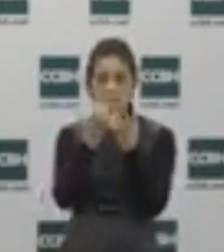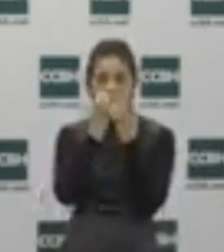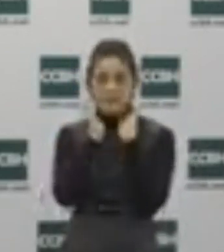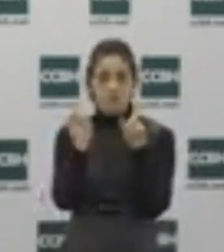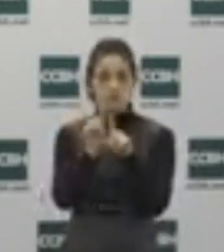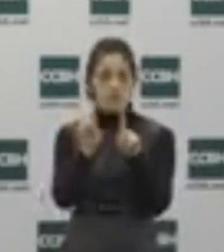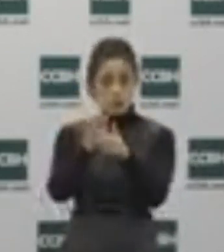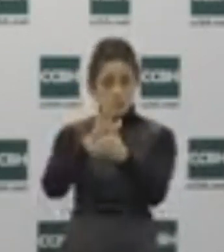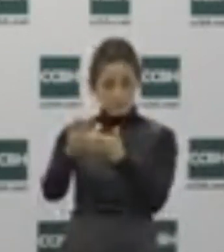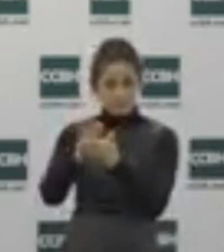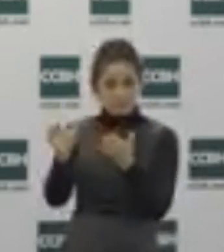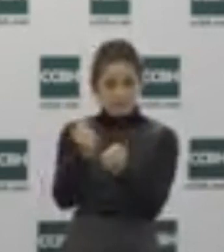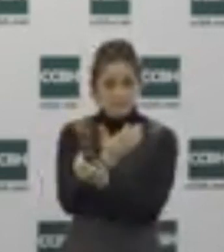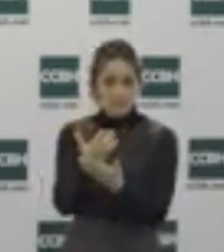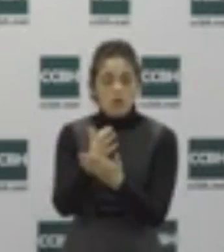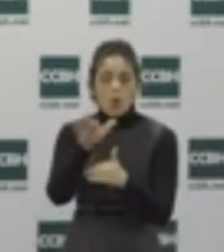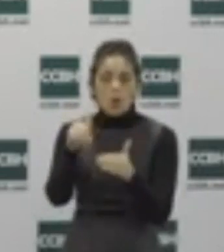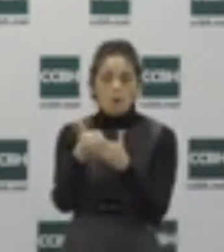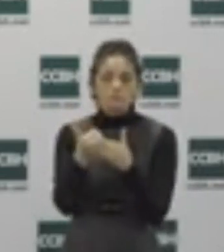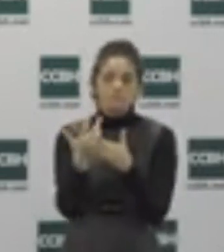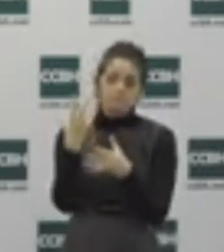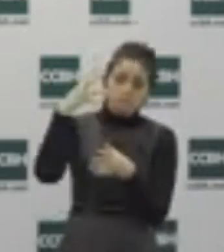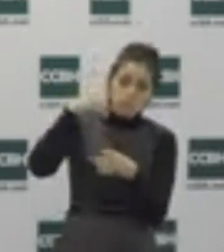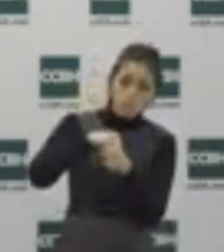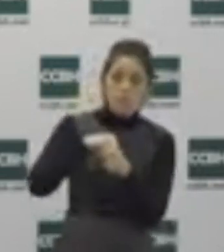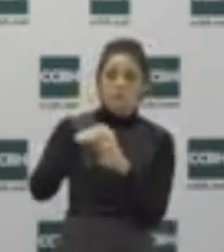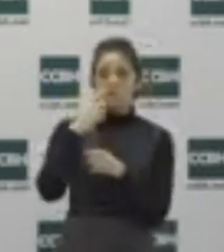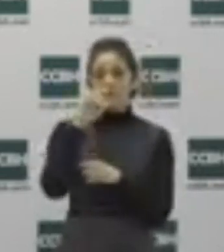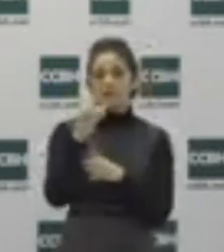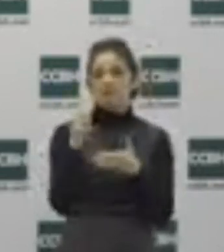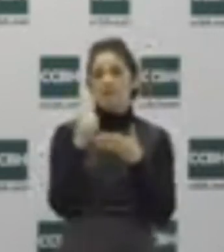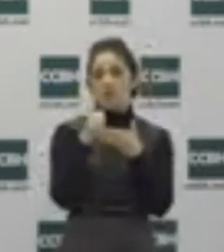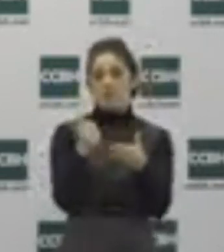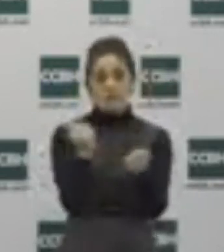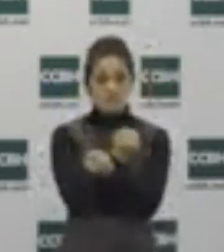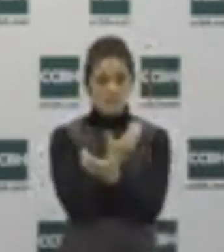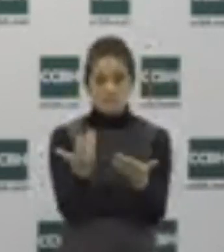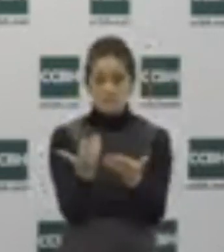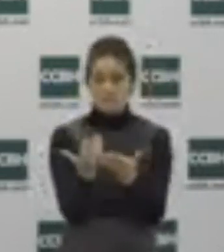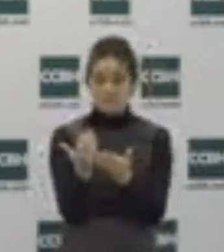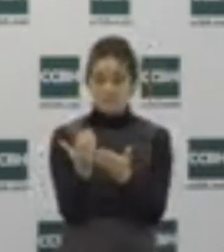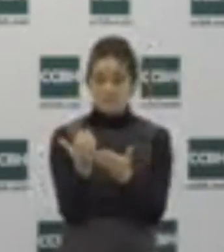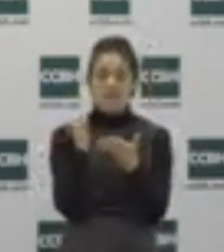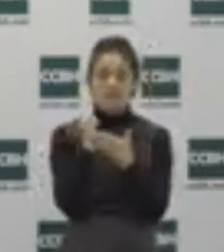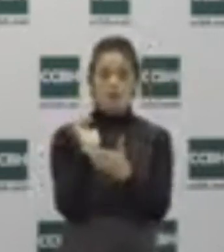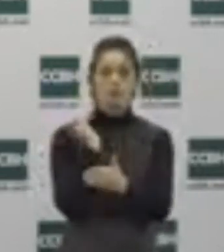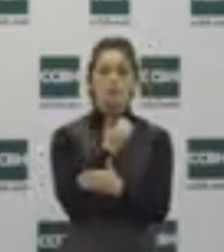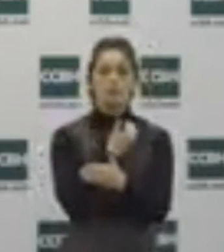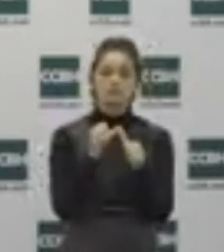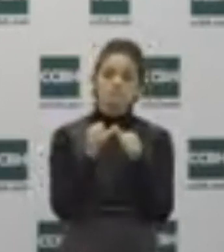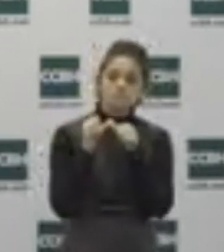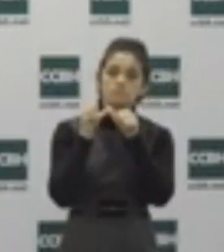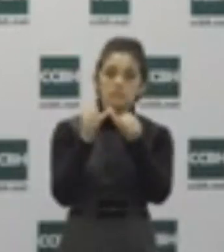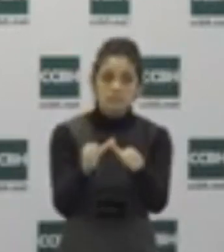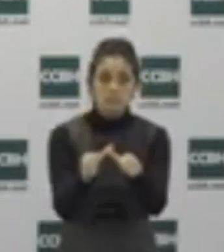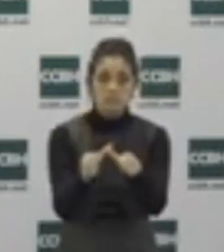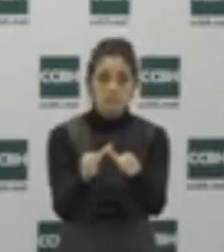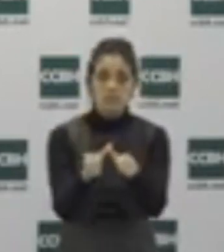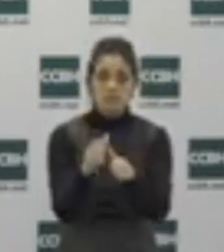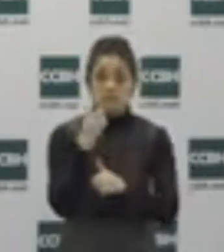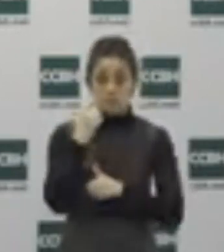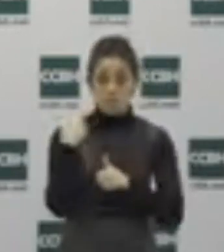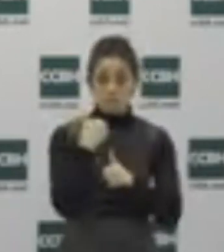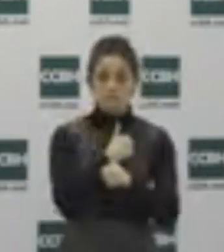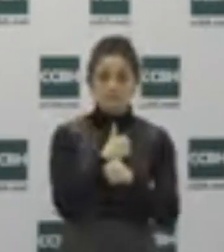cleaning, all these pieces are critical to help us in our path forward. They're essential in our path